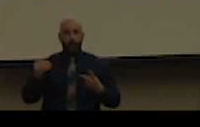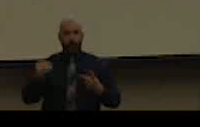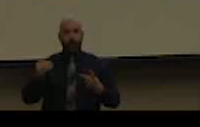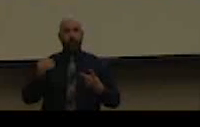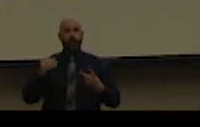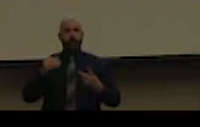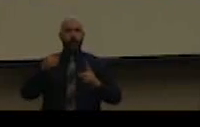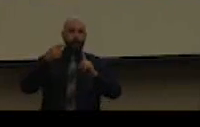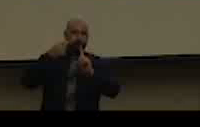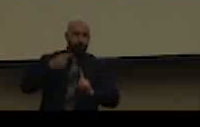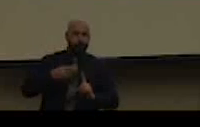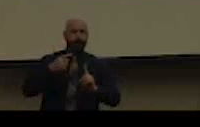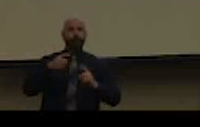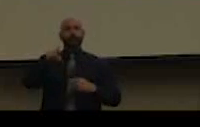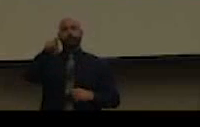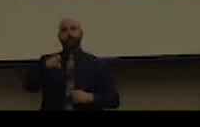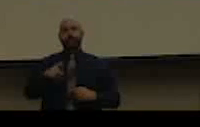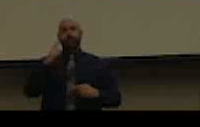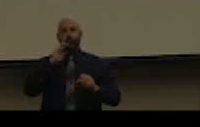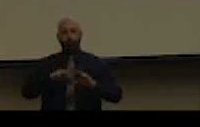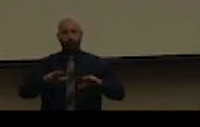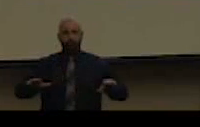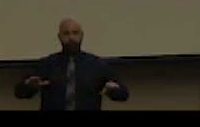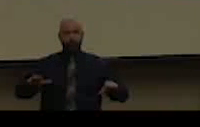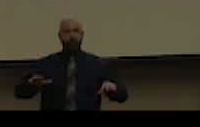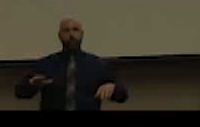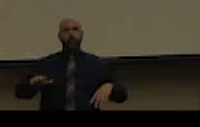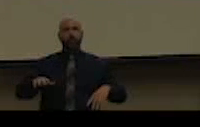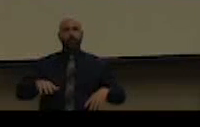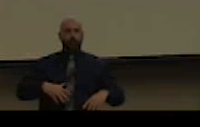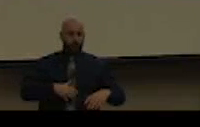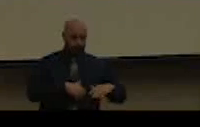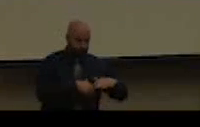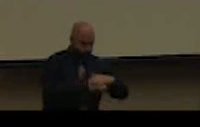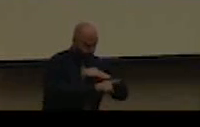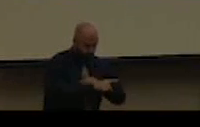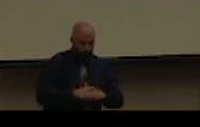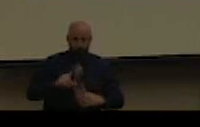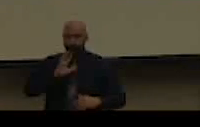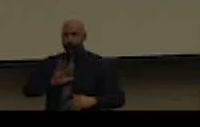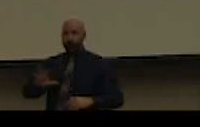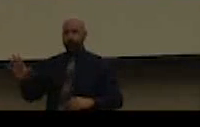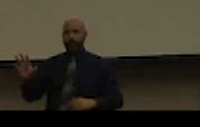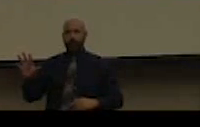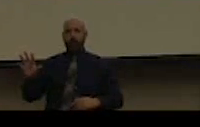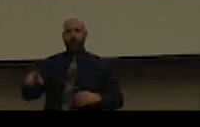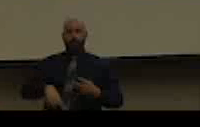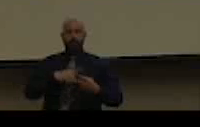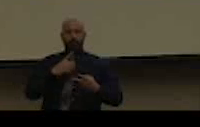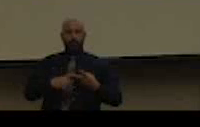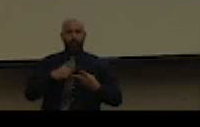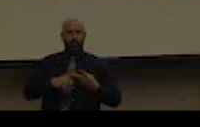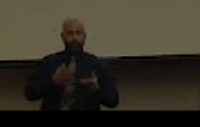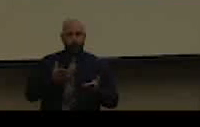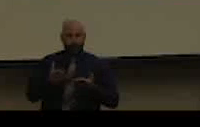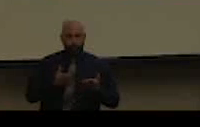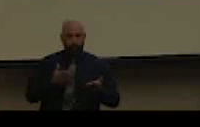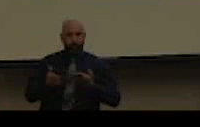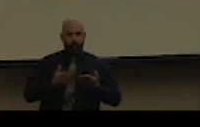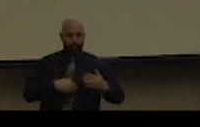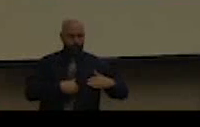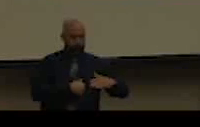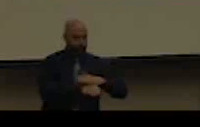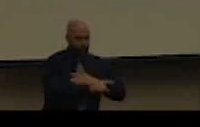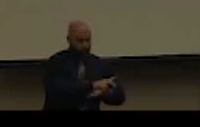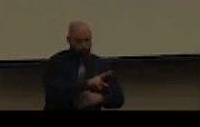children birth to five, but in particular highlighted a great need in serving children birth to three, particularly those from